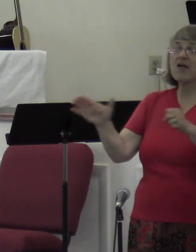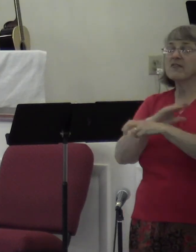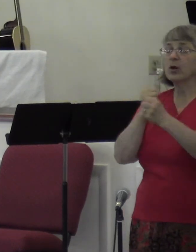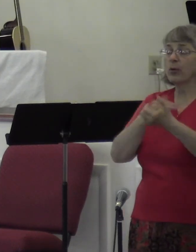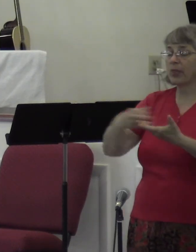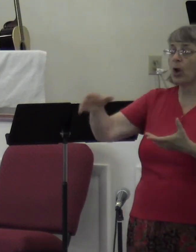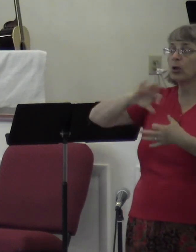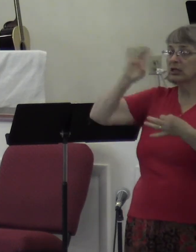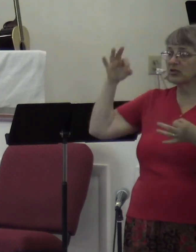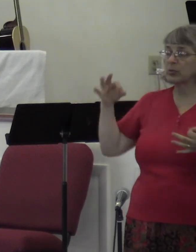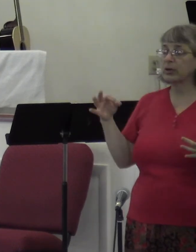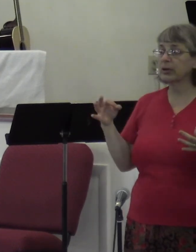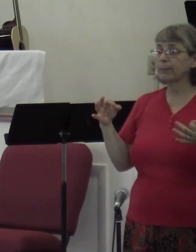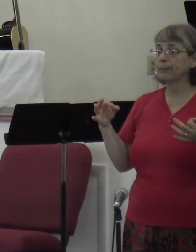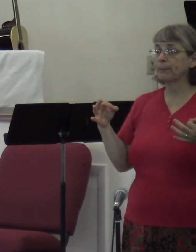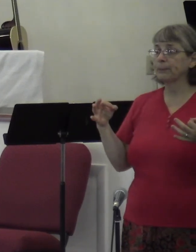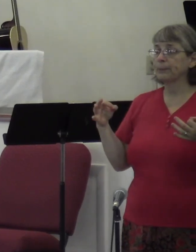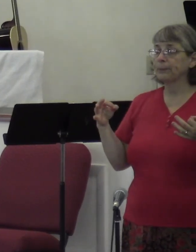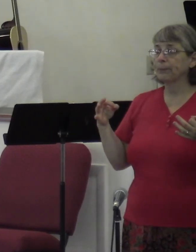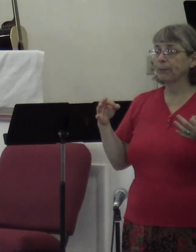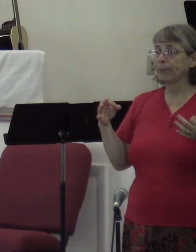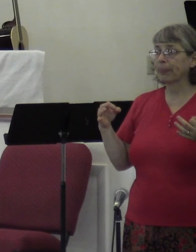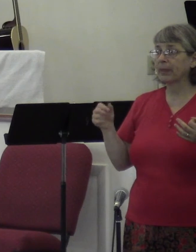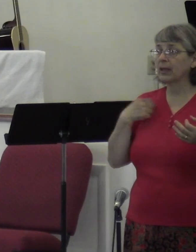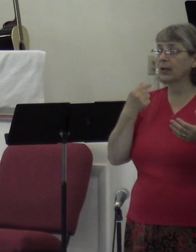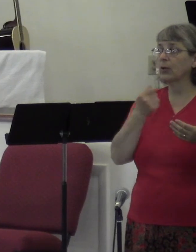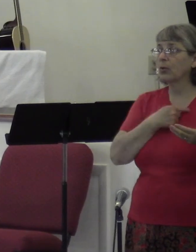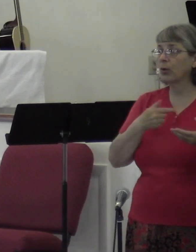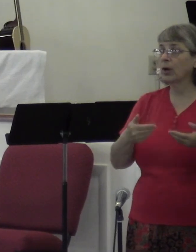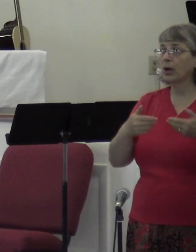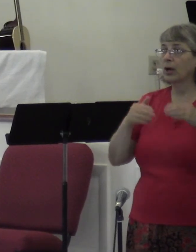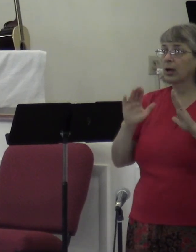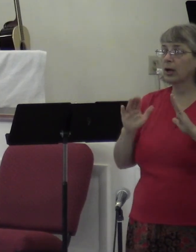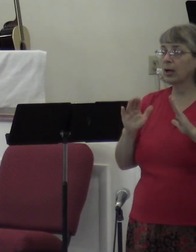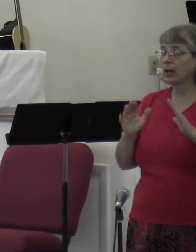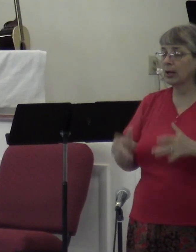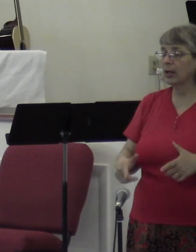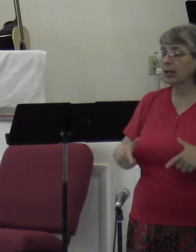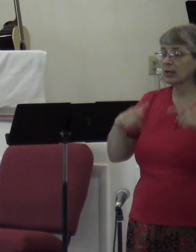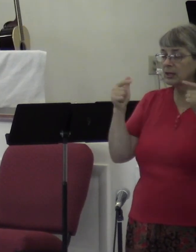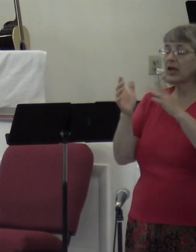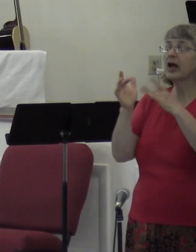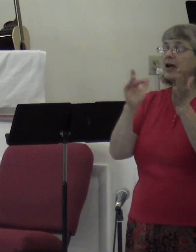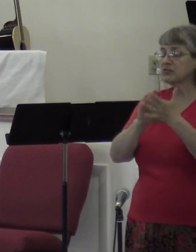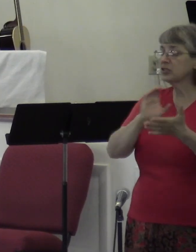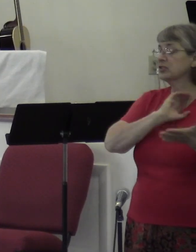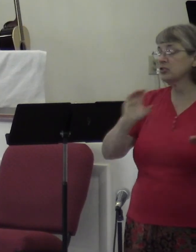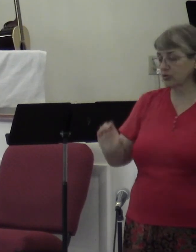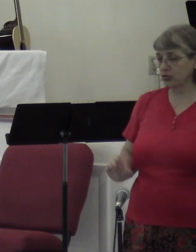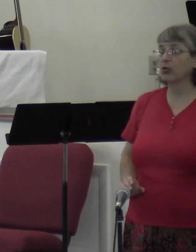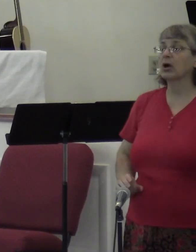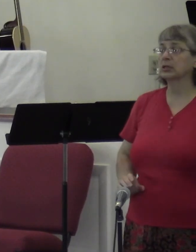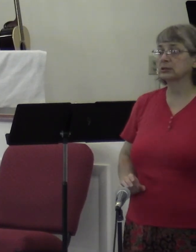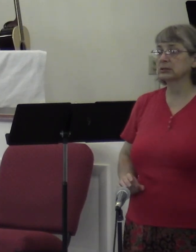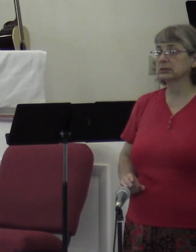with the Holy Spirit. And we let the life of Jesus Christ